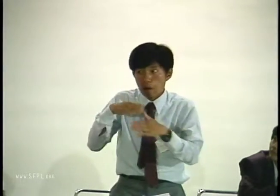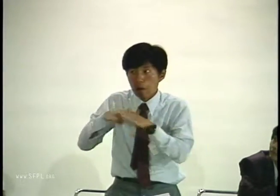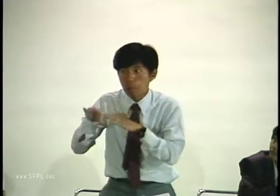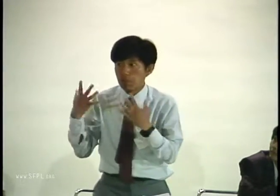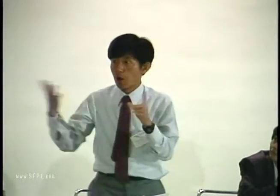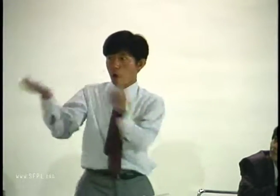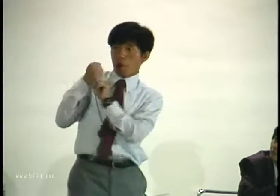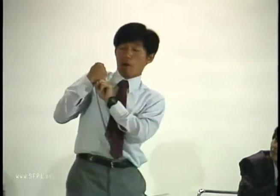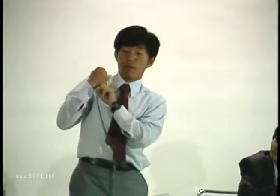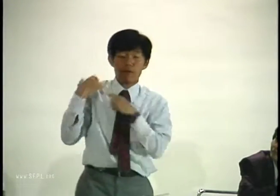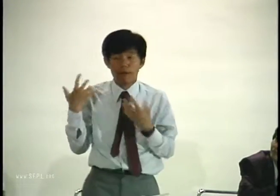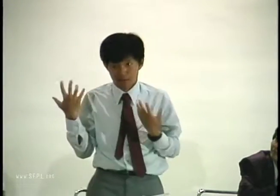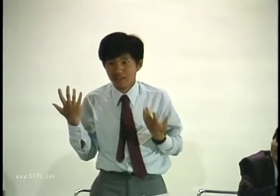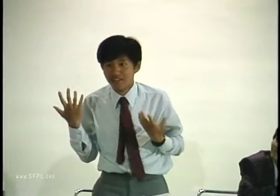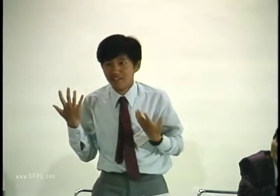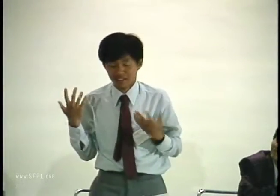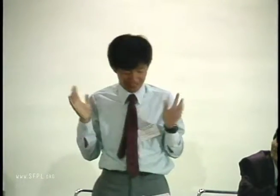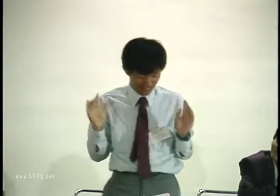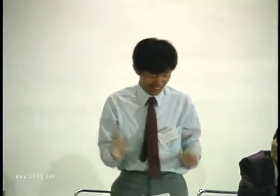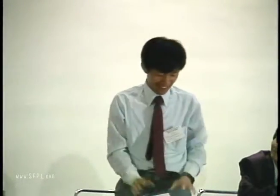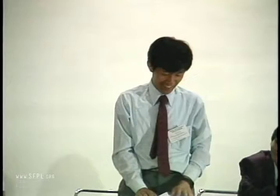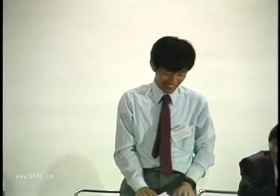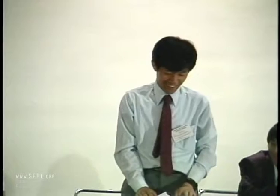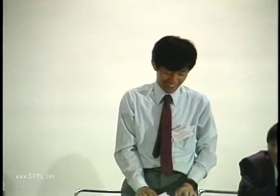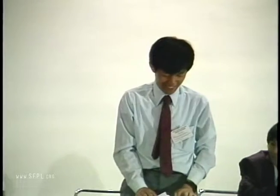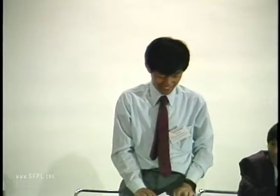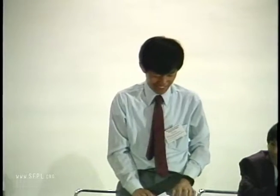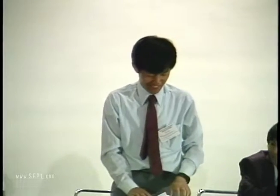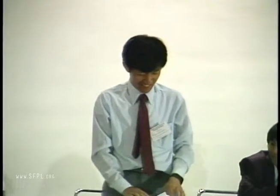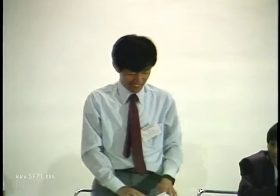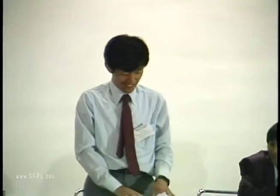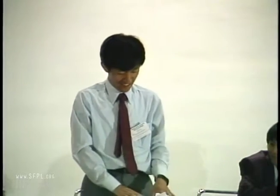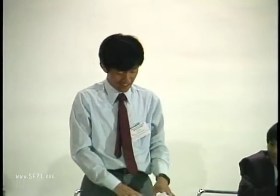very intimidating and frightening to me. I was afraid if I went in there, maybe I would get abducted.